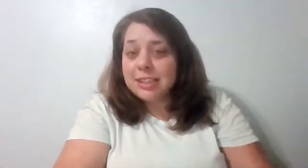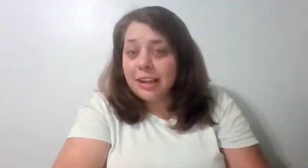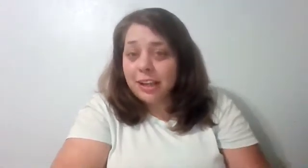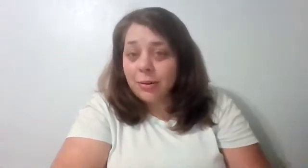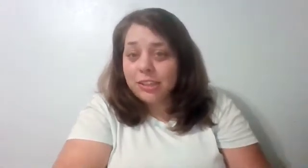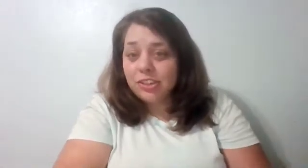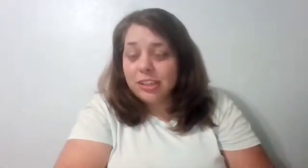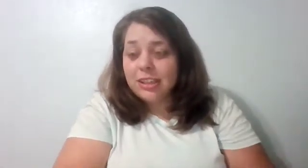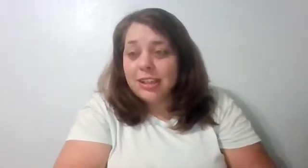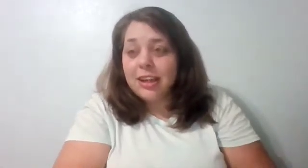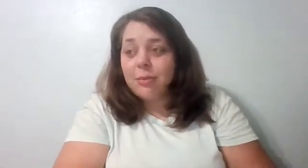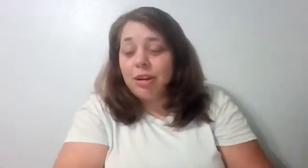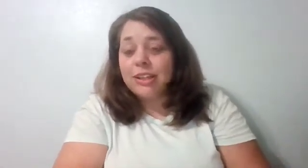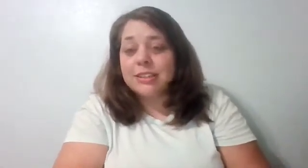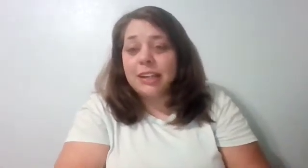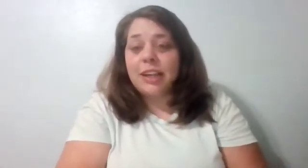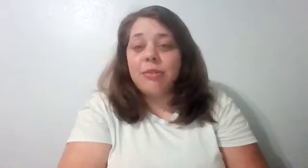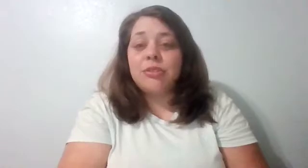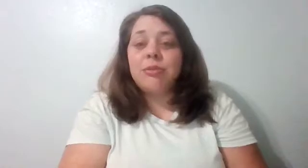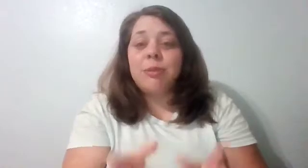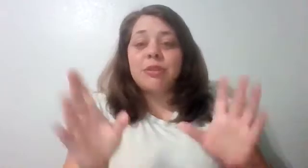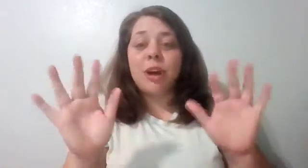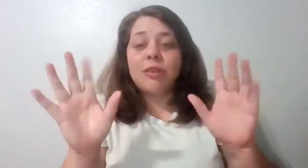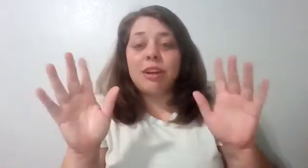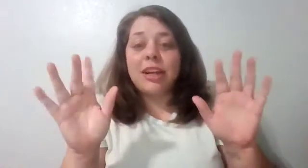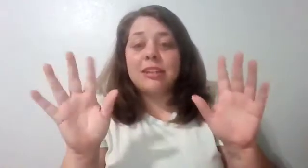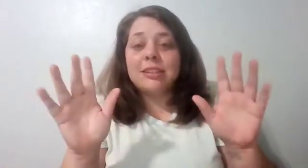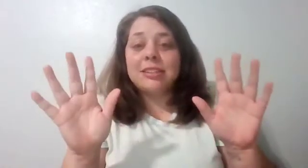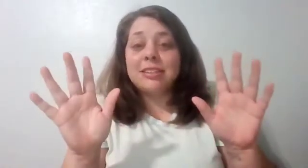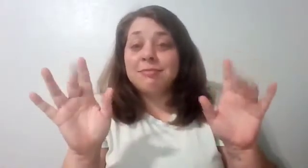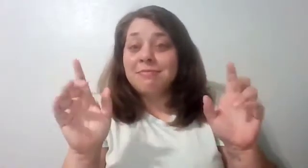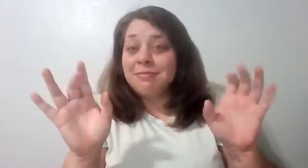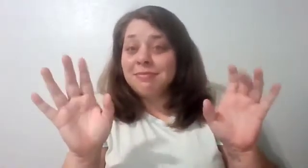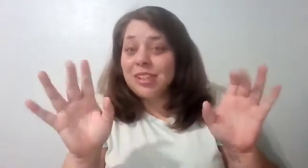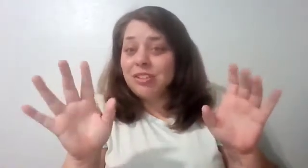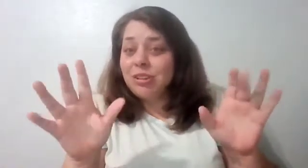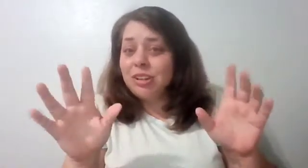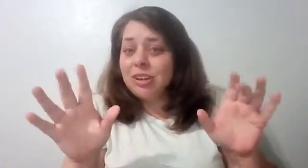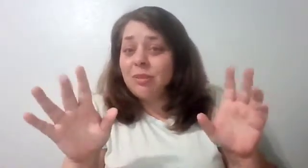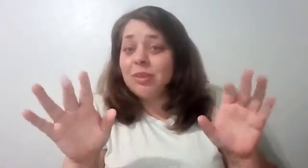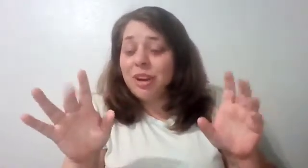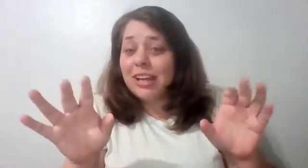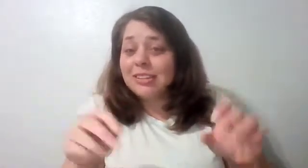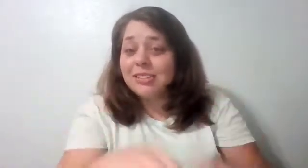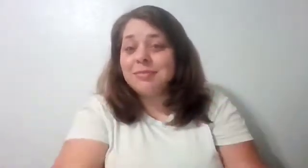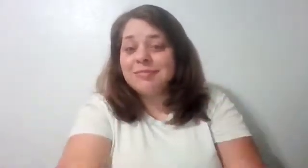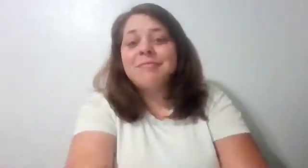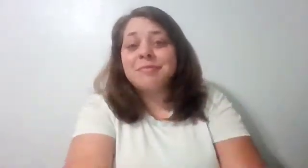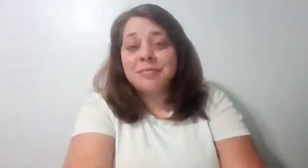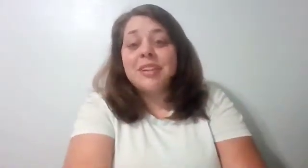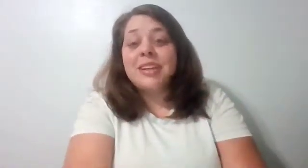American Sign Language. And American Sign Language is when people talk with their hands. Did you know you could talk with your